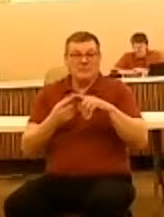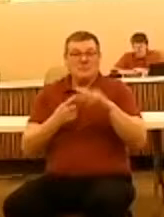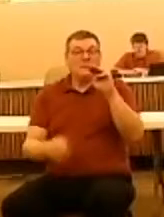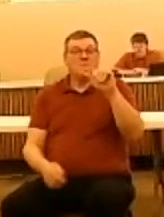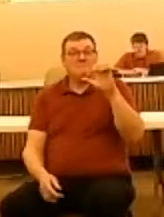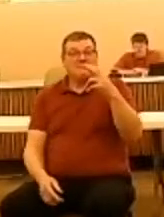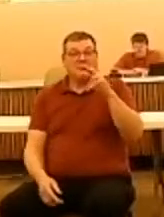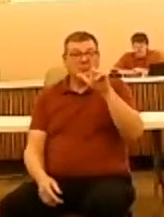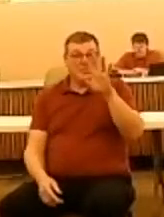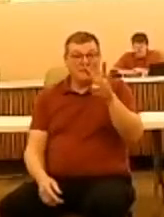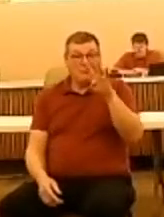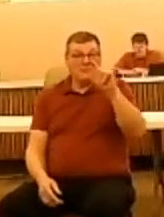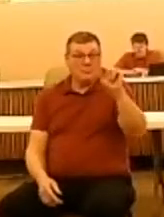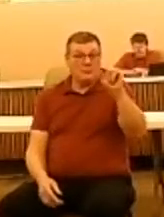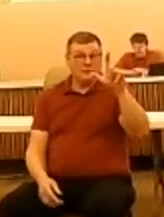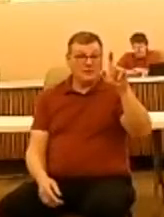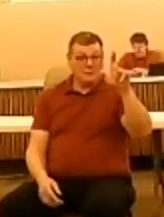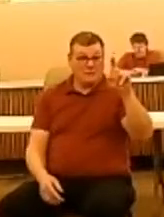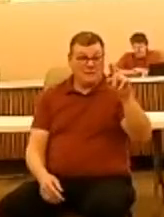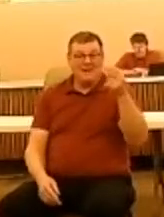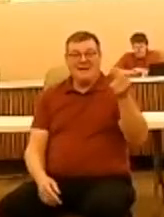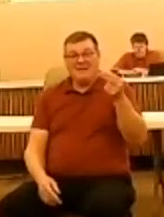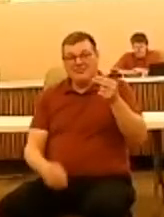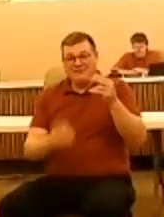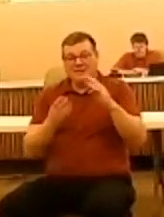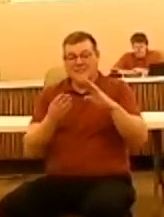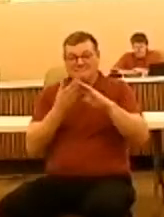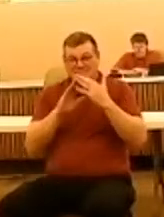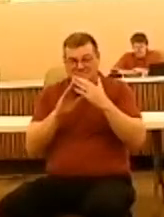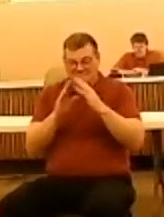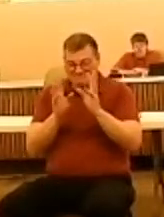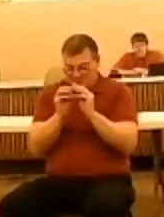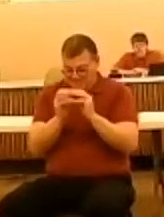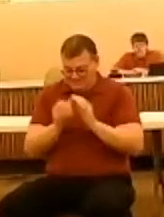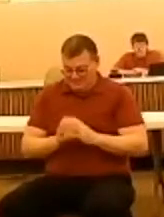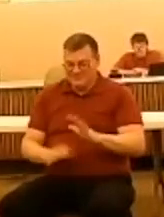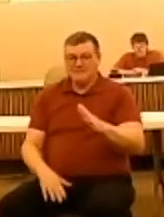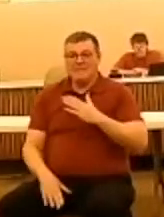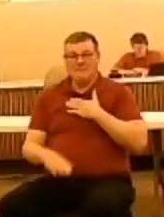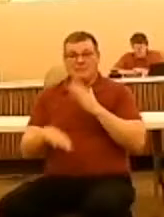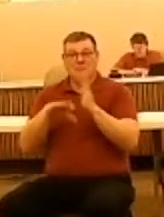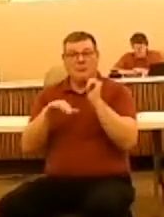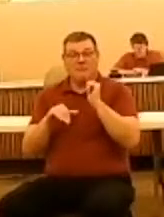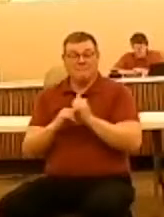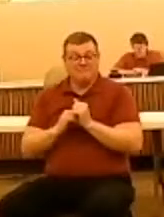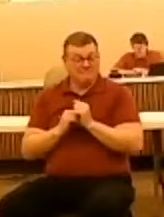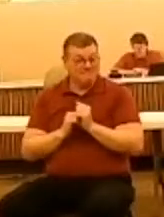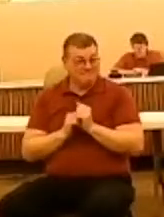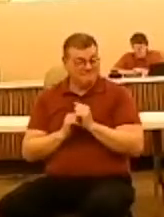24th, 2021 Henrietta Town Board meeting. Please call the roll.